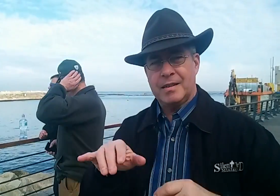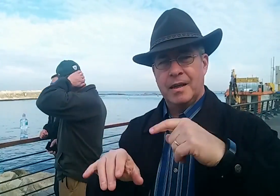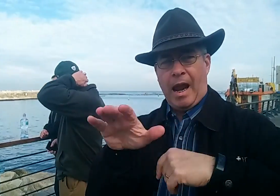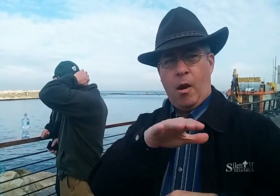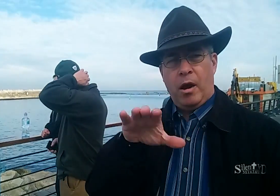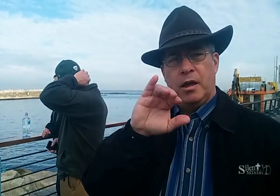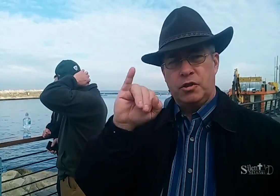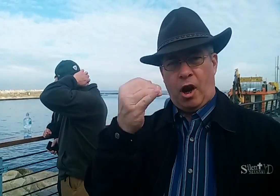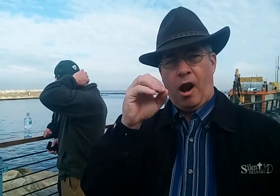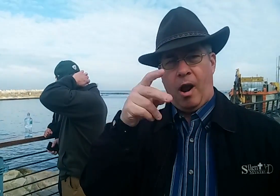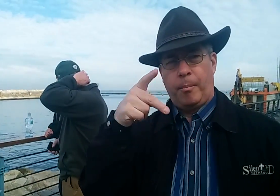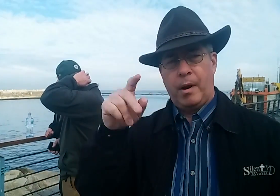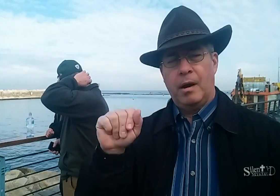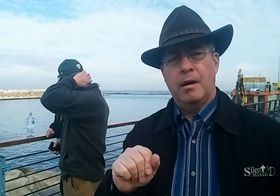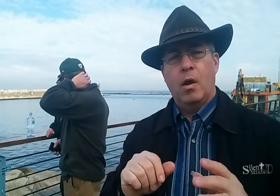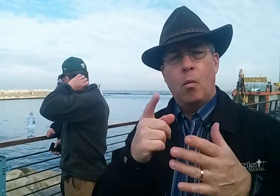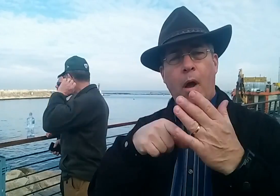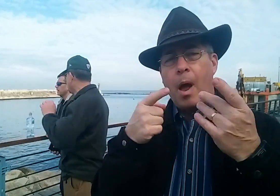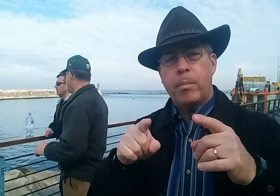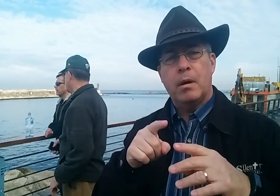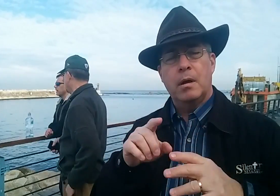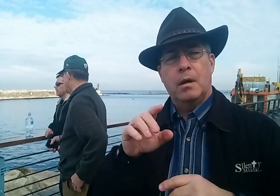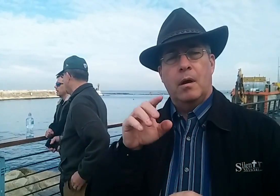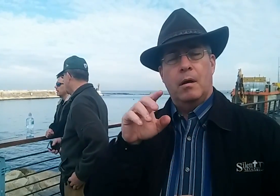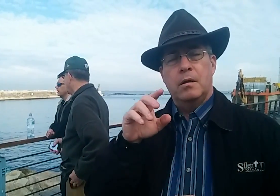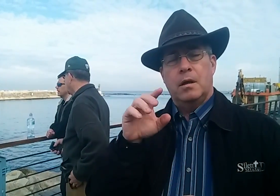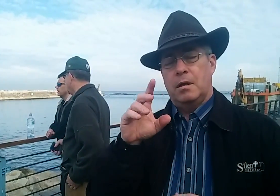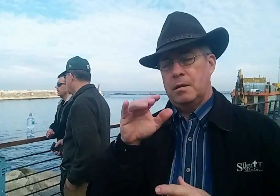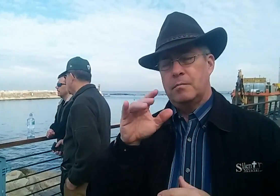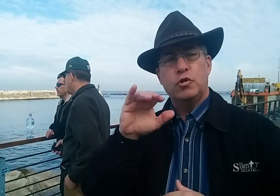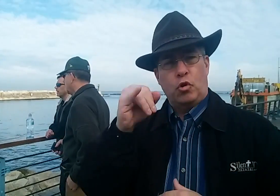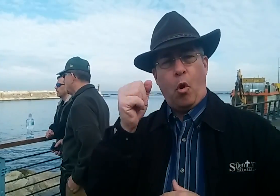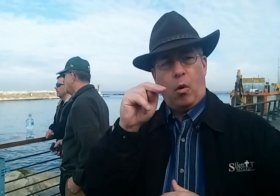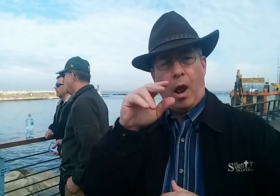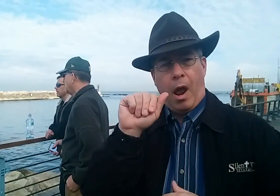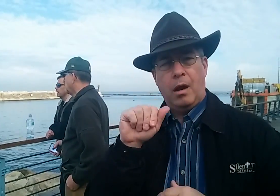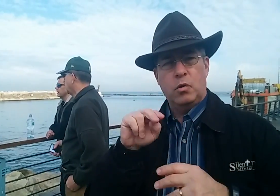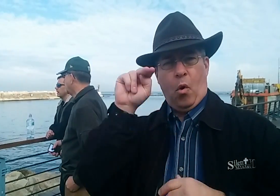Sea. And this is also in Joppa. And